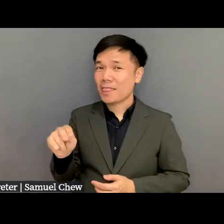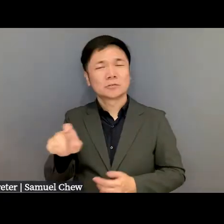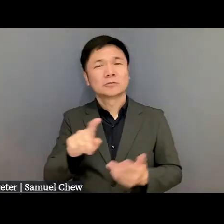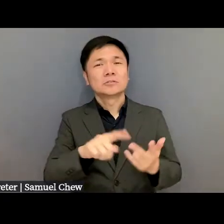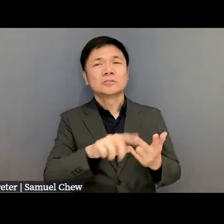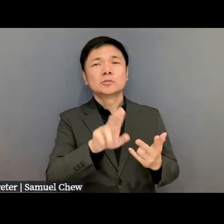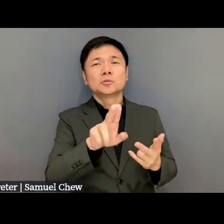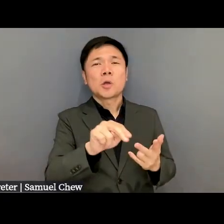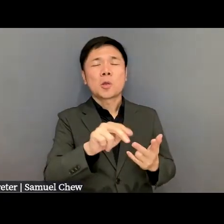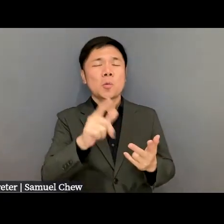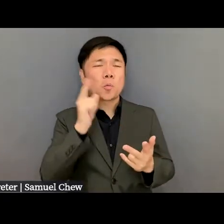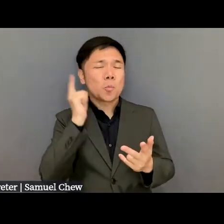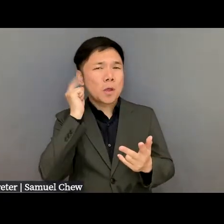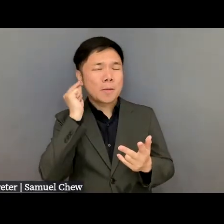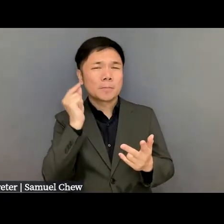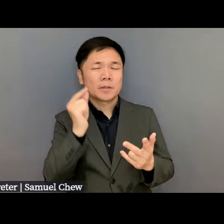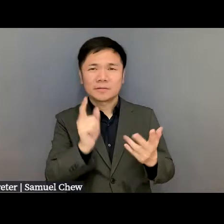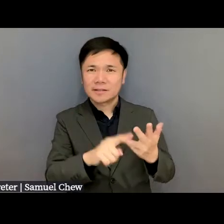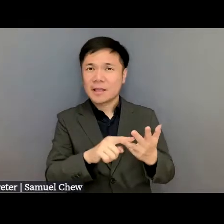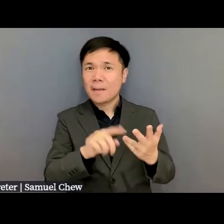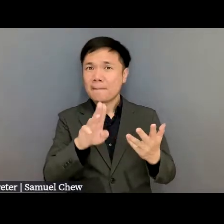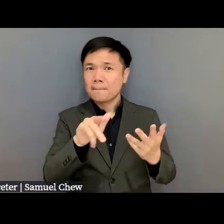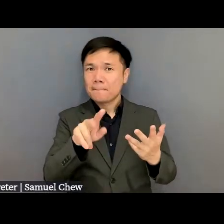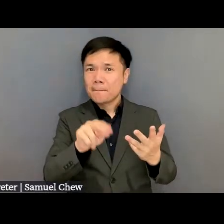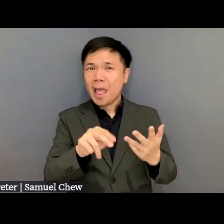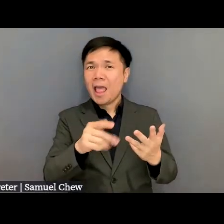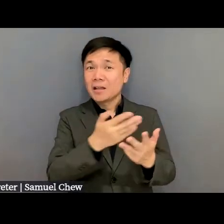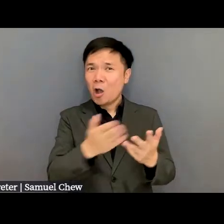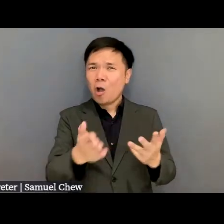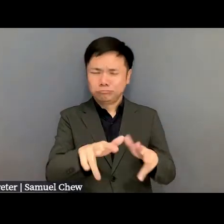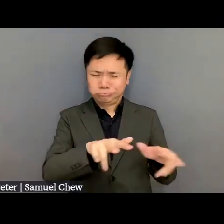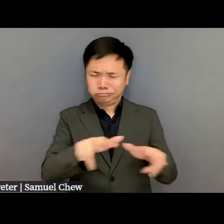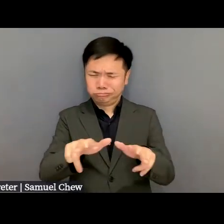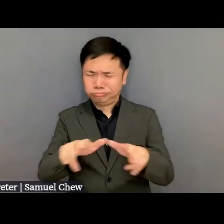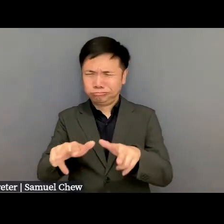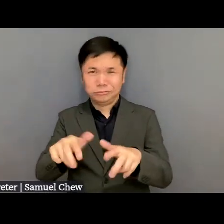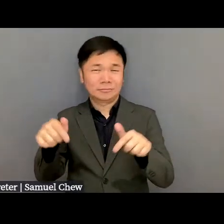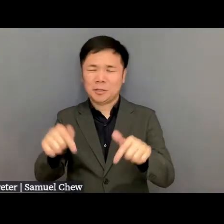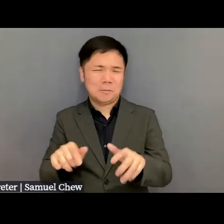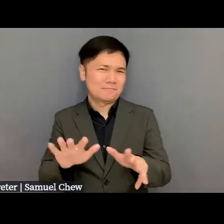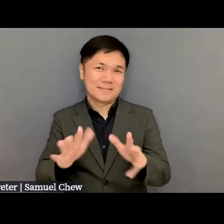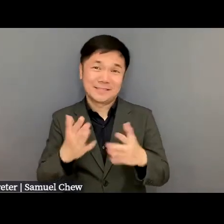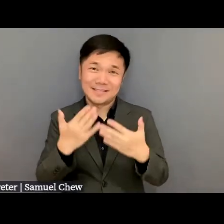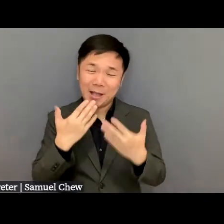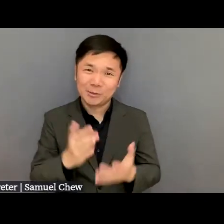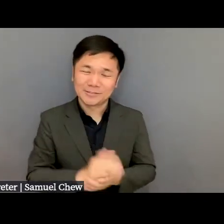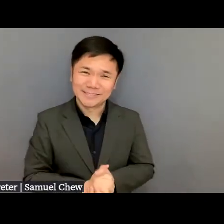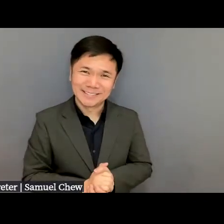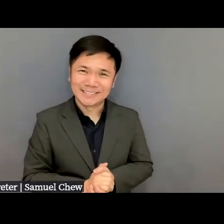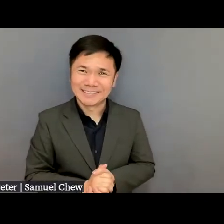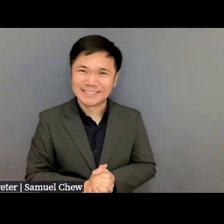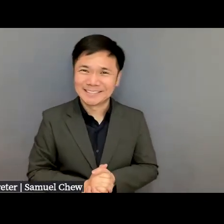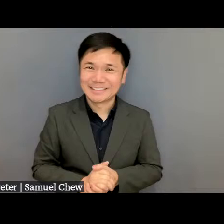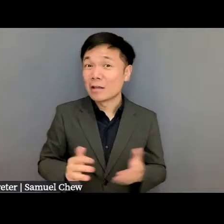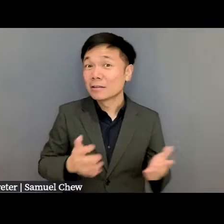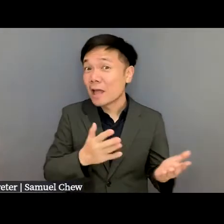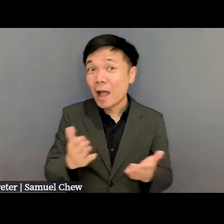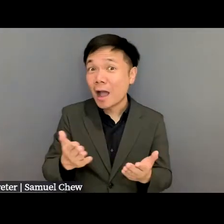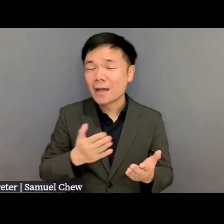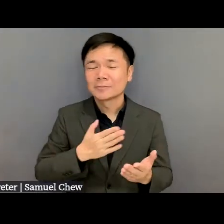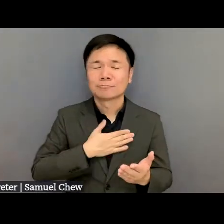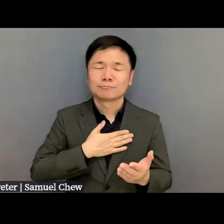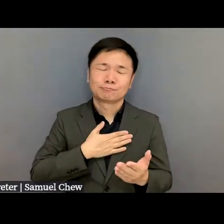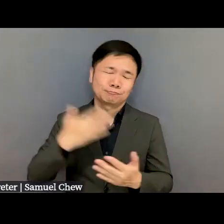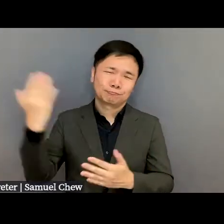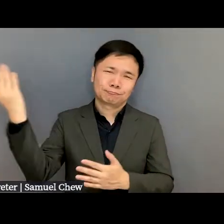Women, Ben, and everybody else who organized this. And also, I'm thankful to be able to share your